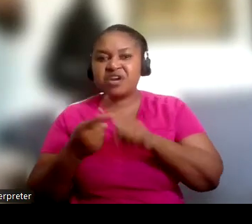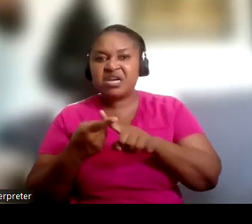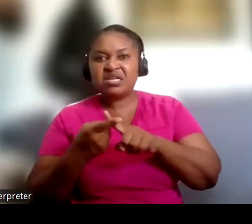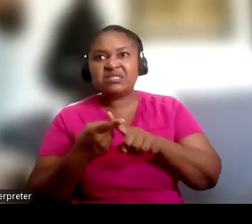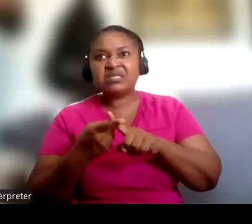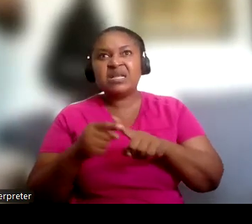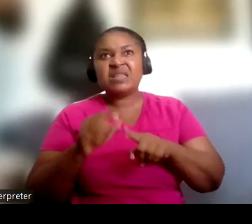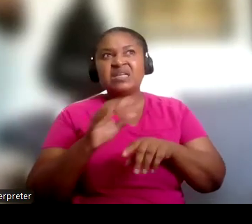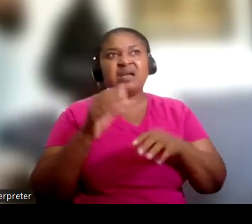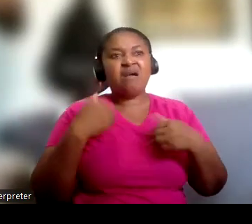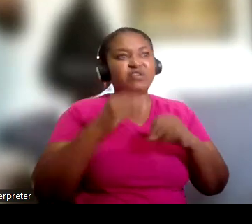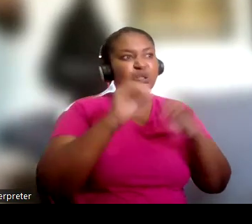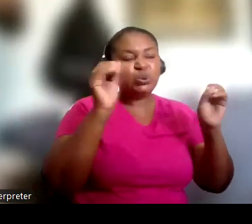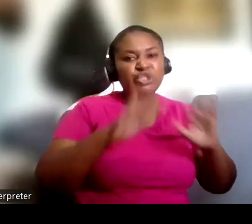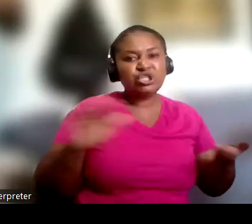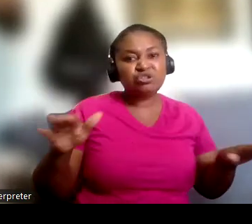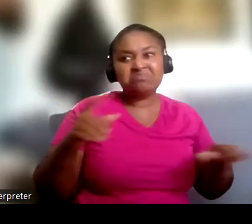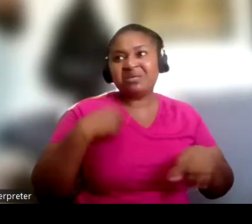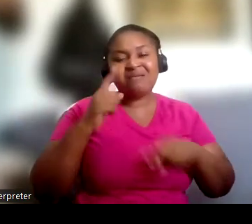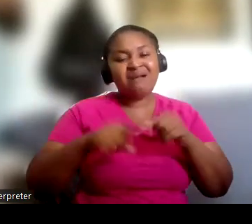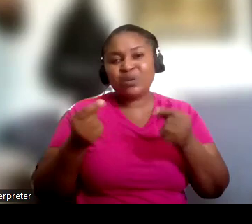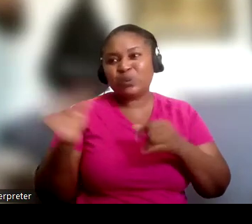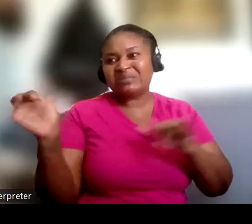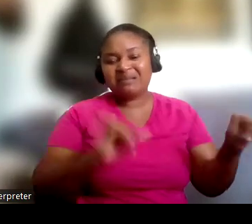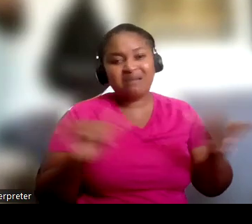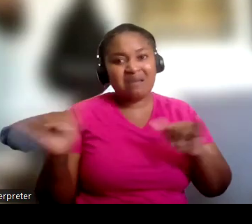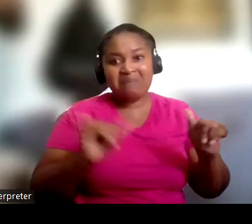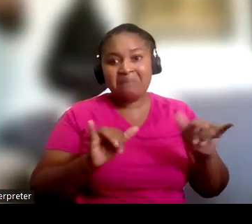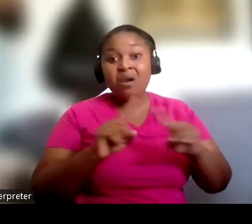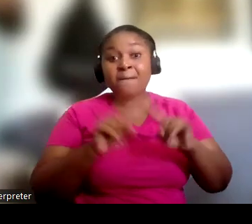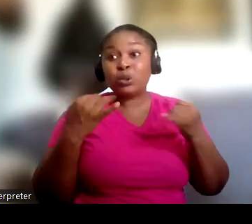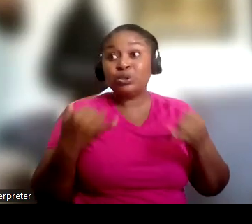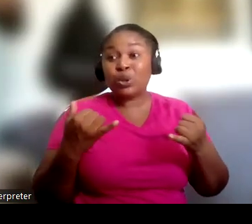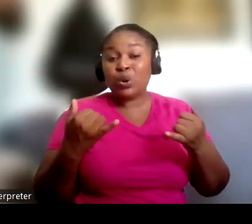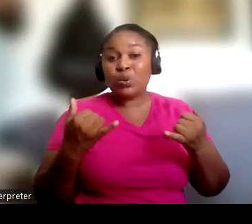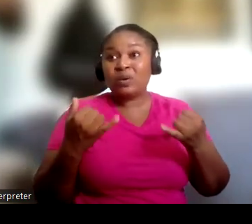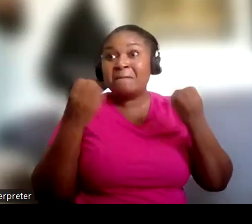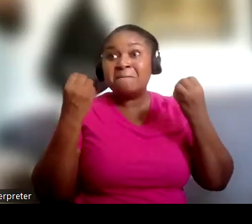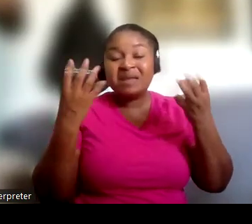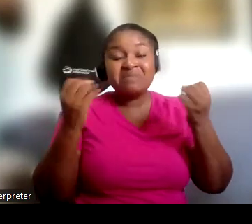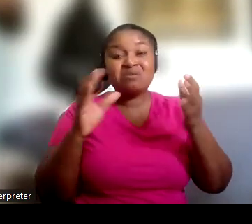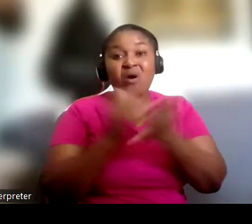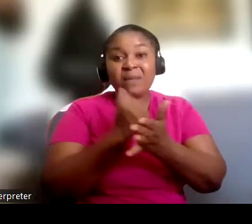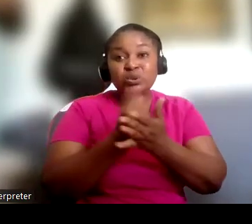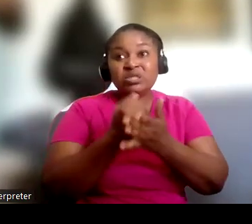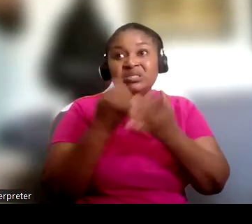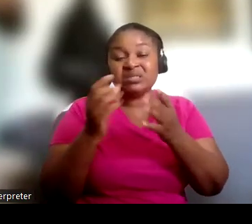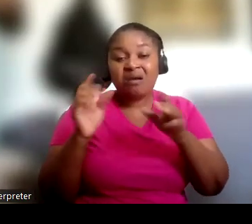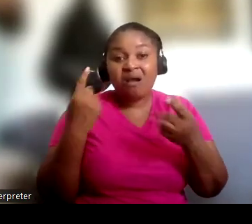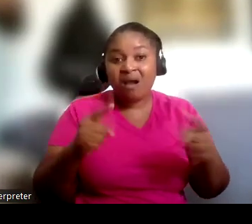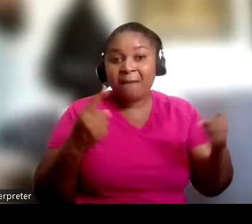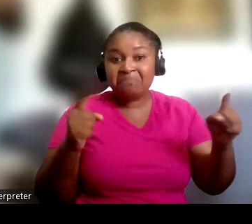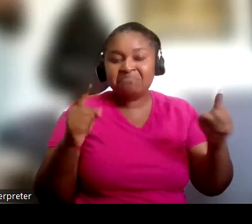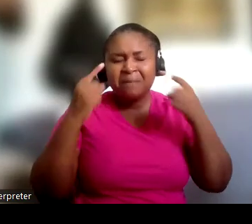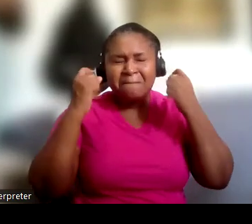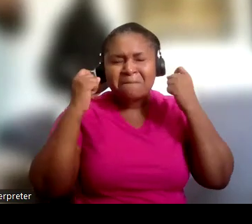children. Um, the doors have opened in some amazing ways, even though